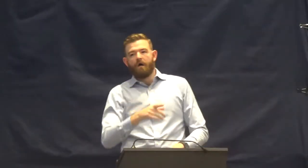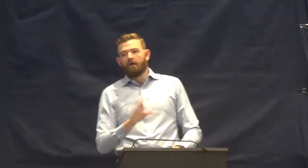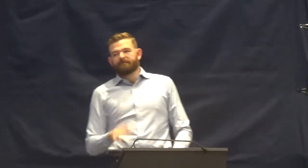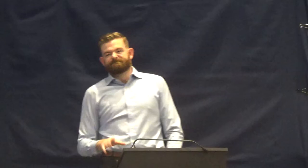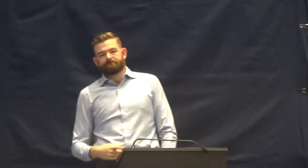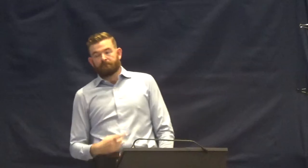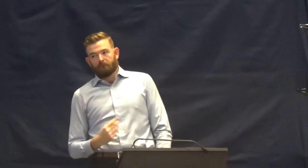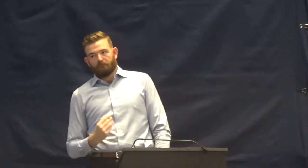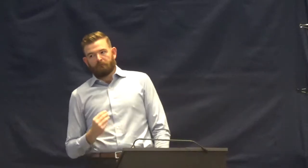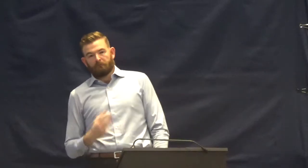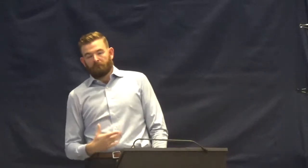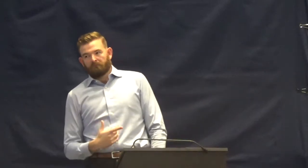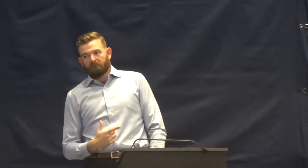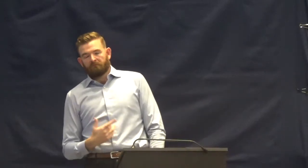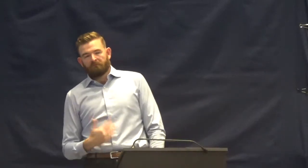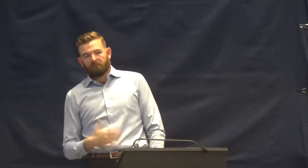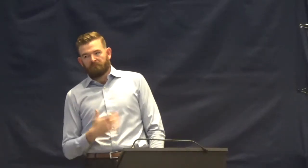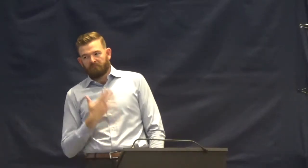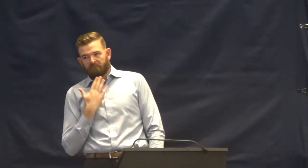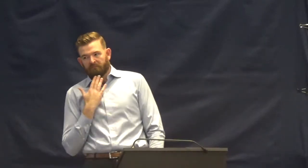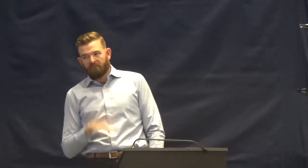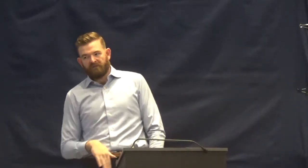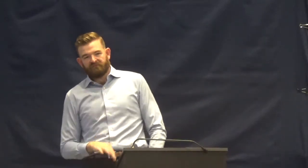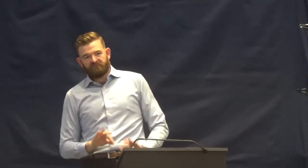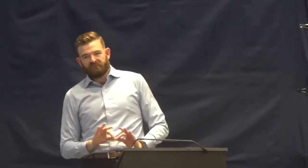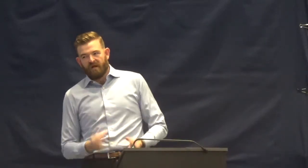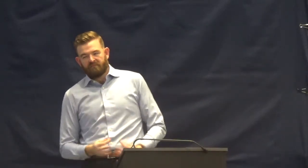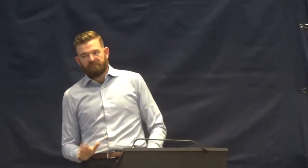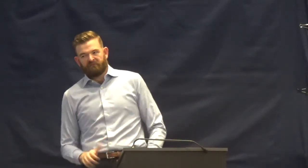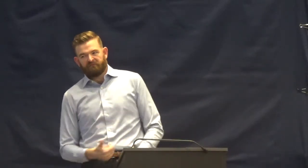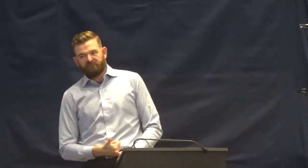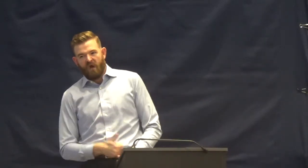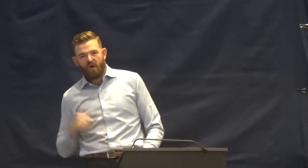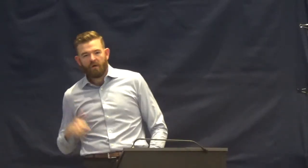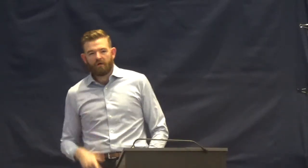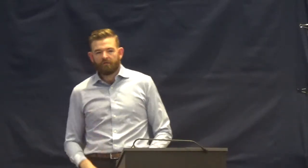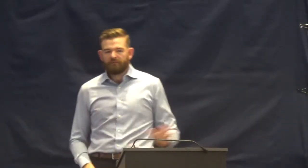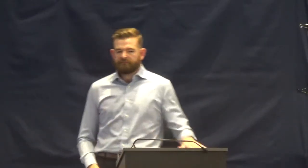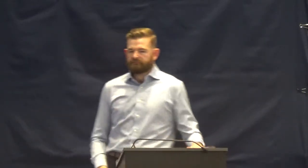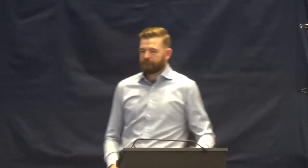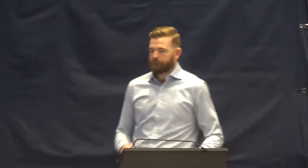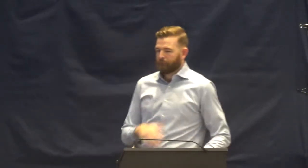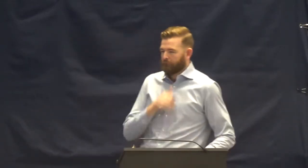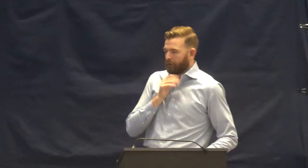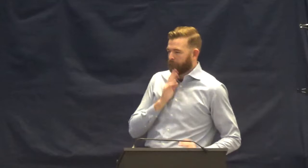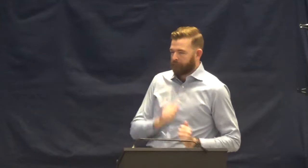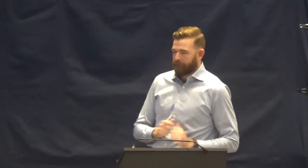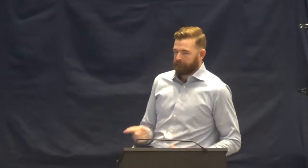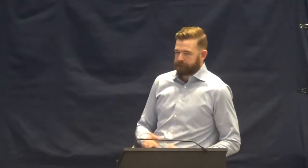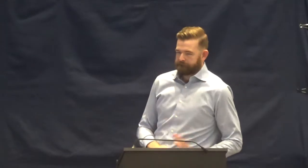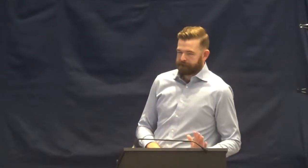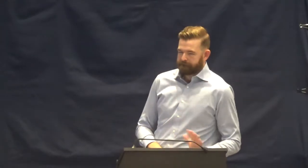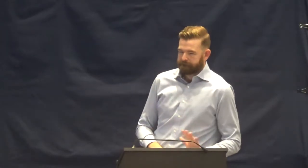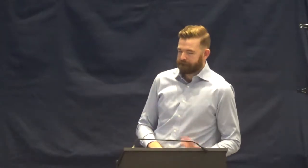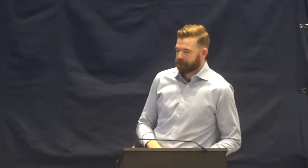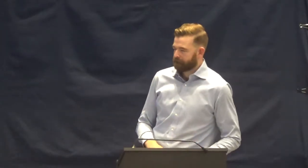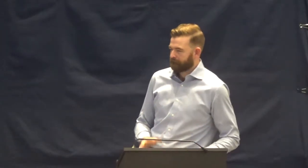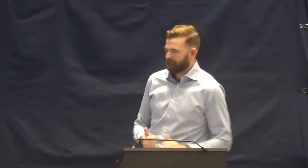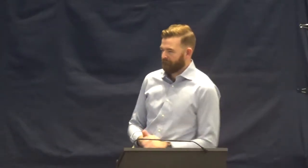Oh, you think, well, this guy's been punished from God. I'm telling you, his family's bad. You need to stay away from them. Oh, you don't want to talk